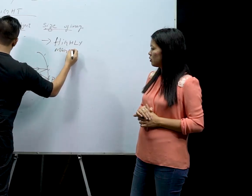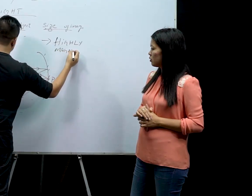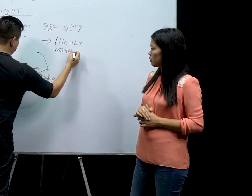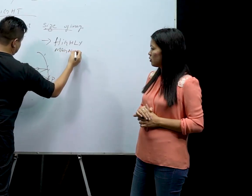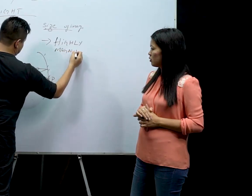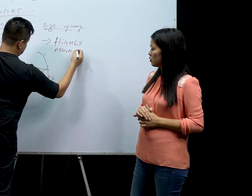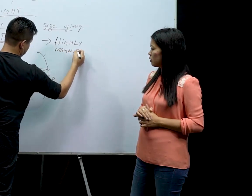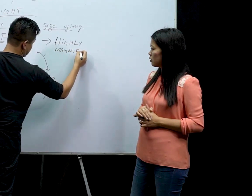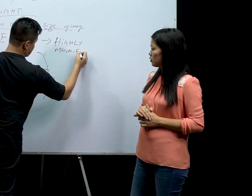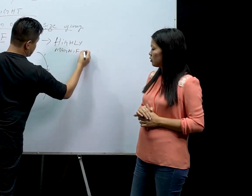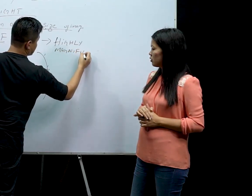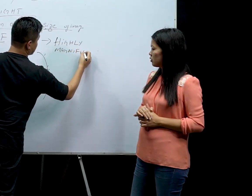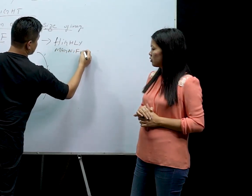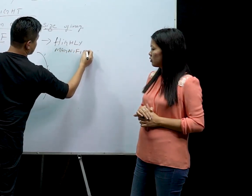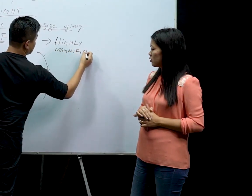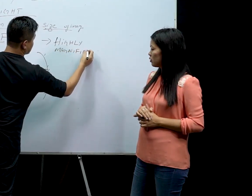highly magnified.